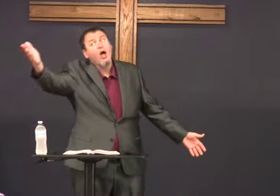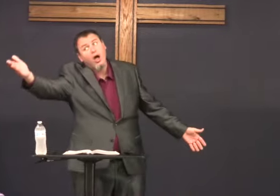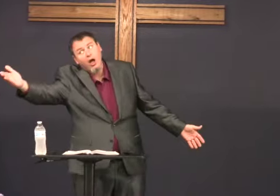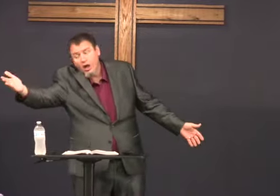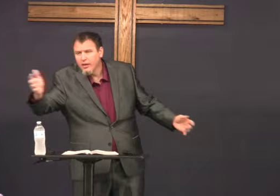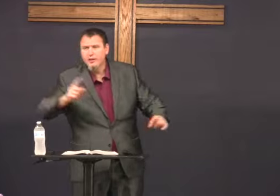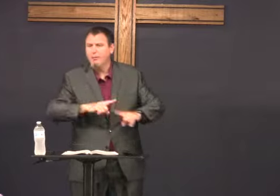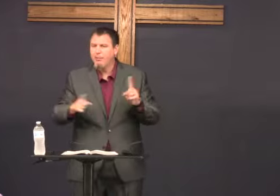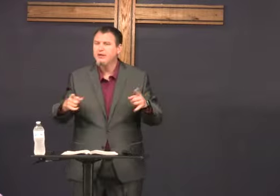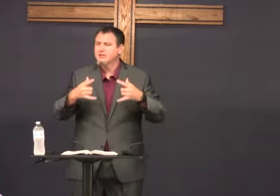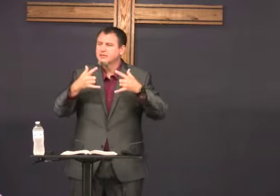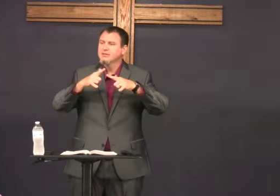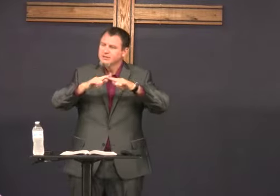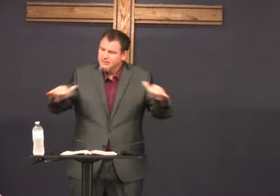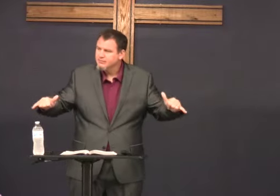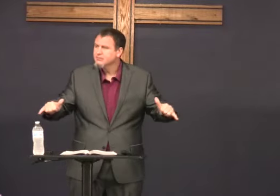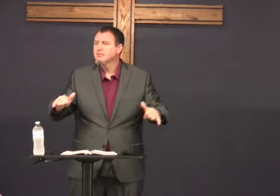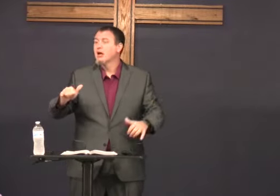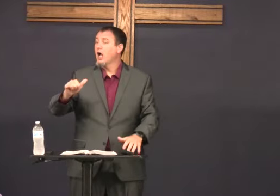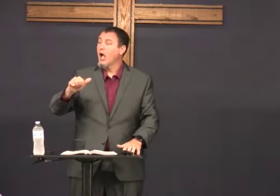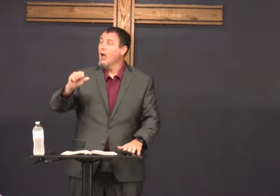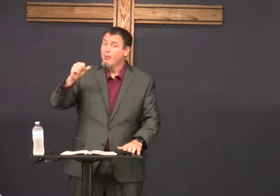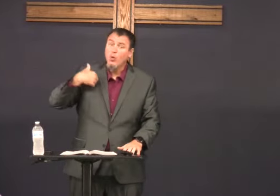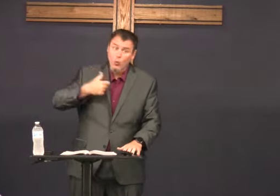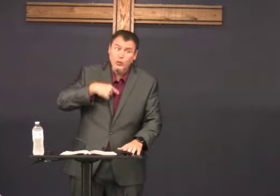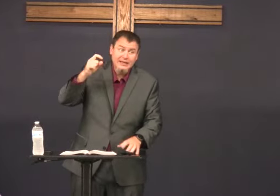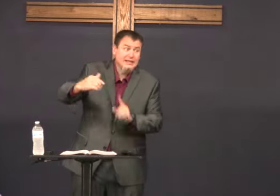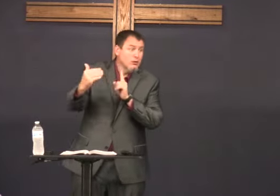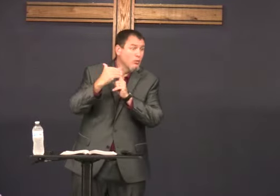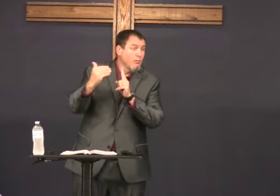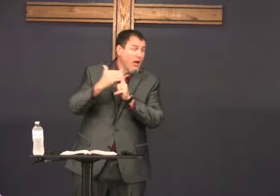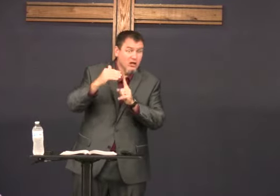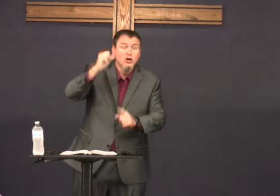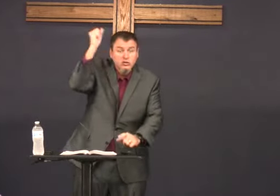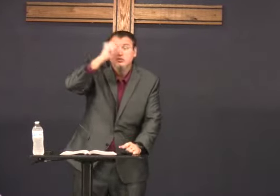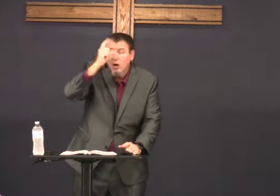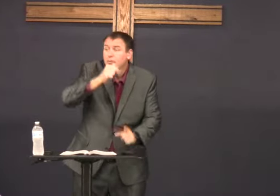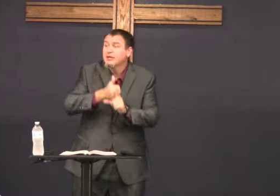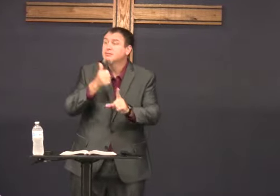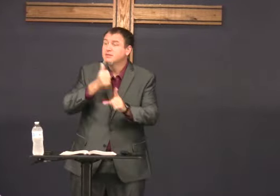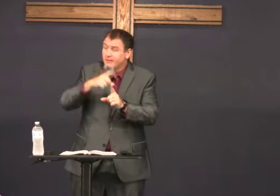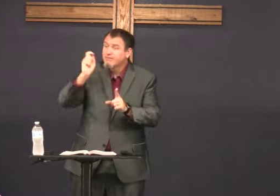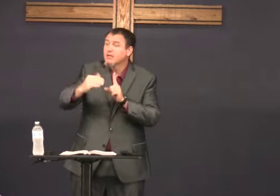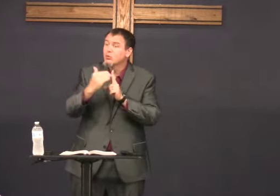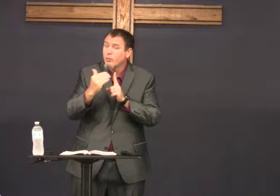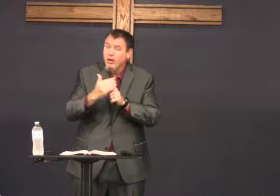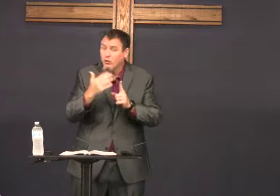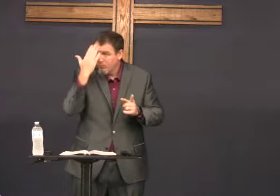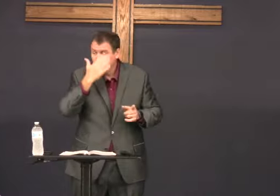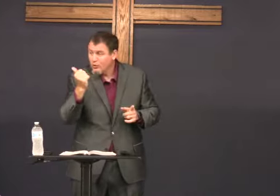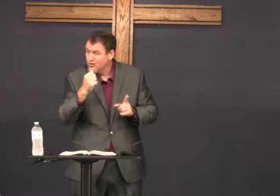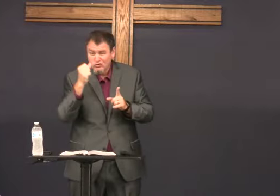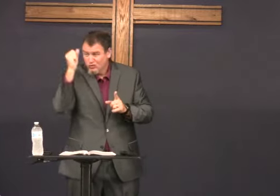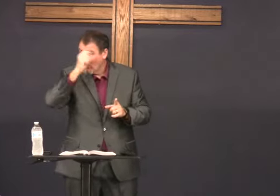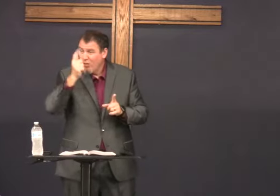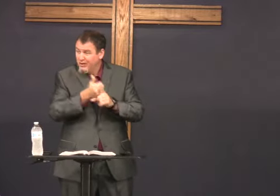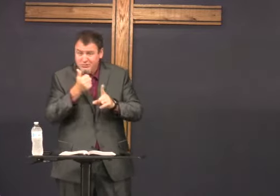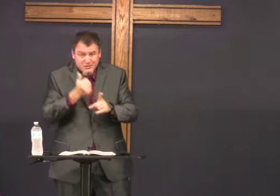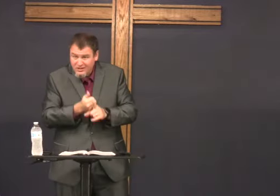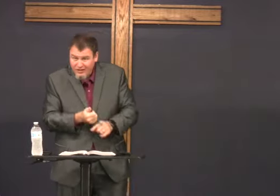person. So, duh. At the same time, we need to be reminded that Solomon was